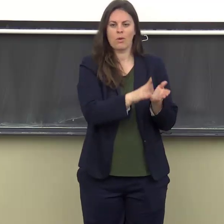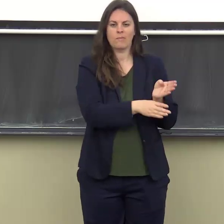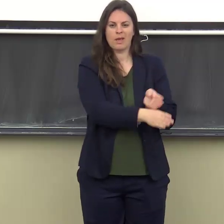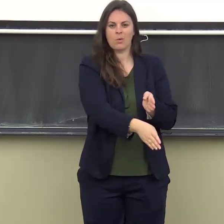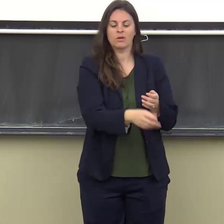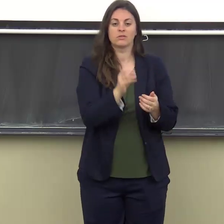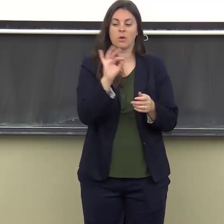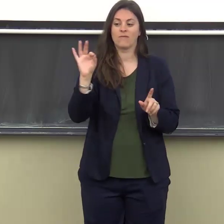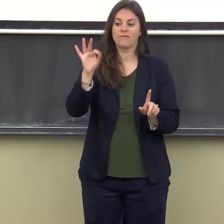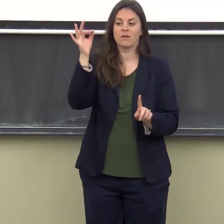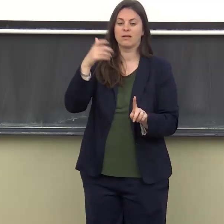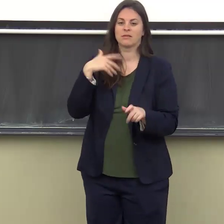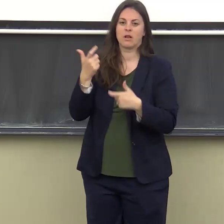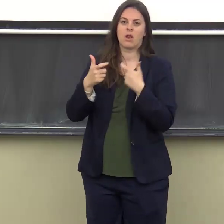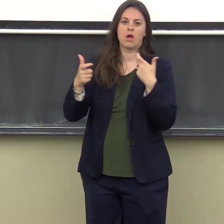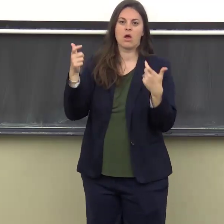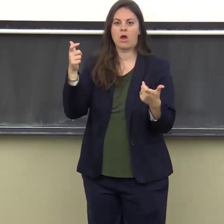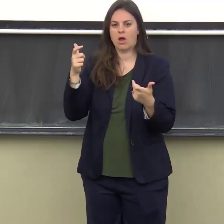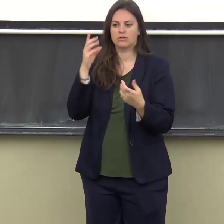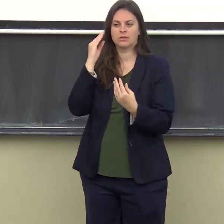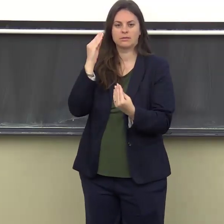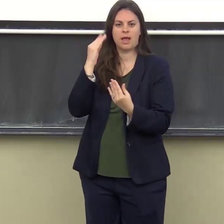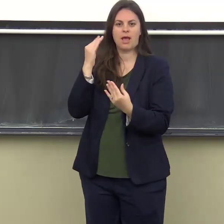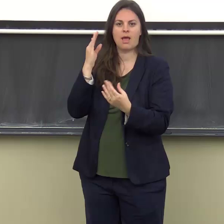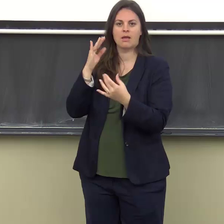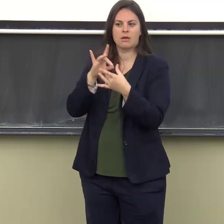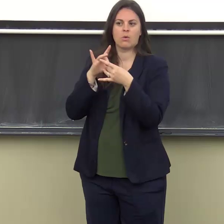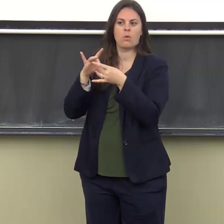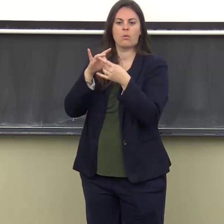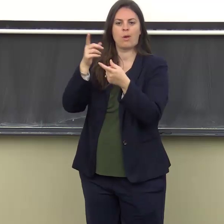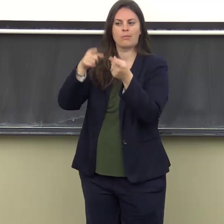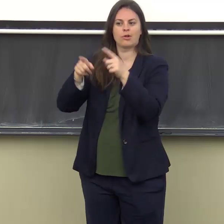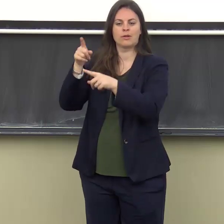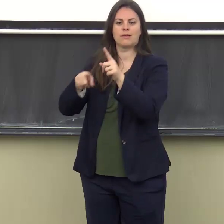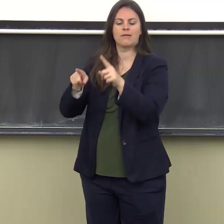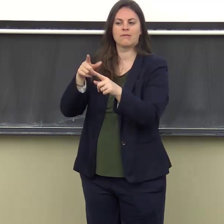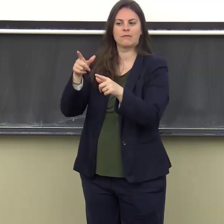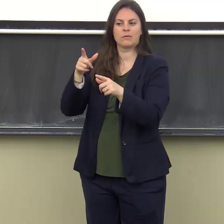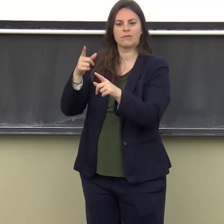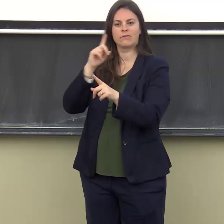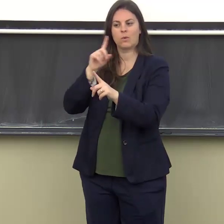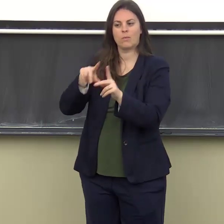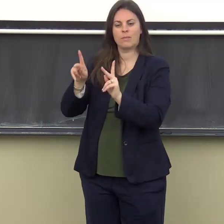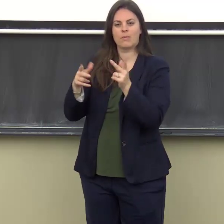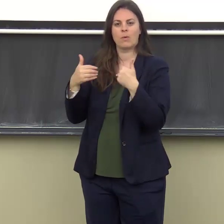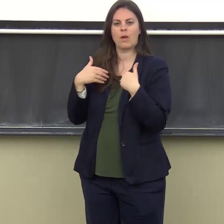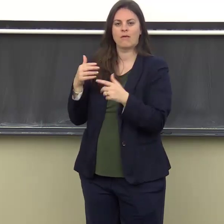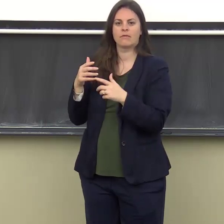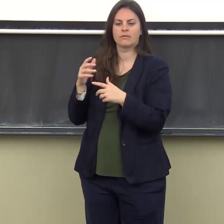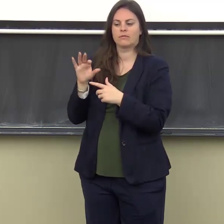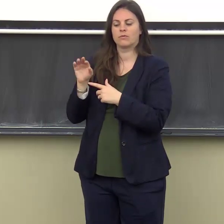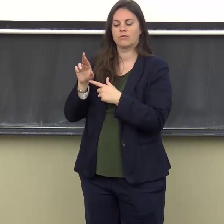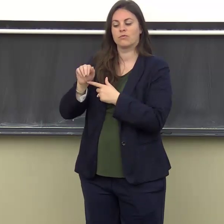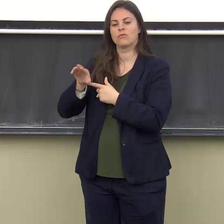very large data cooperative for people who have rare illnesses, because they are finding that the